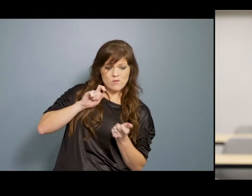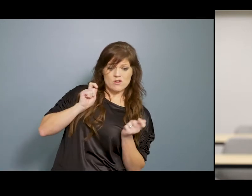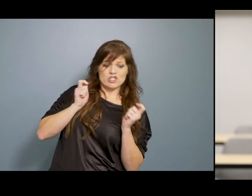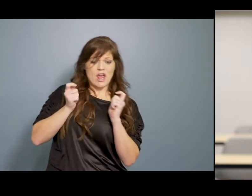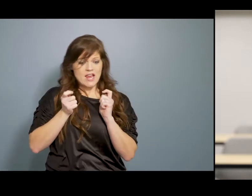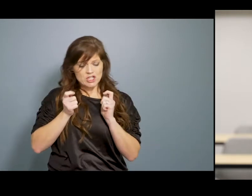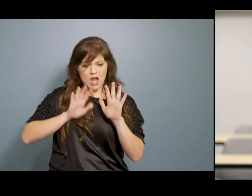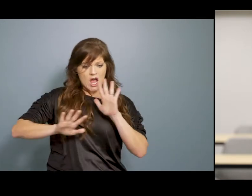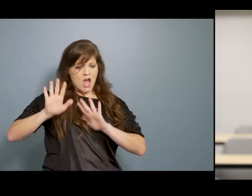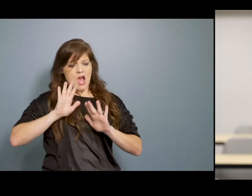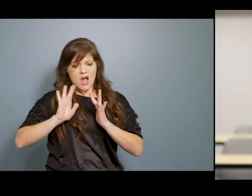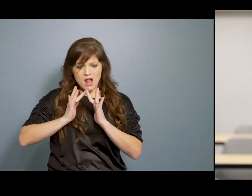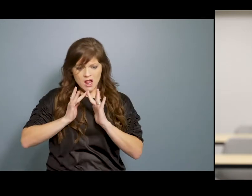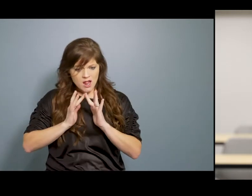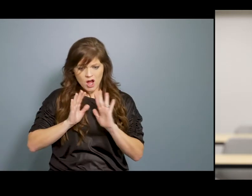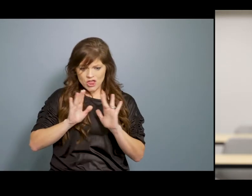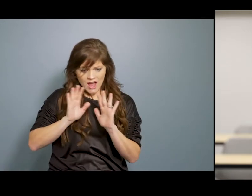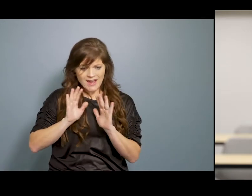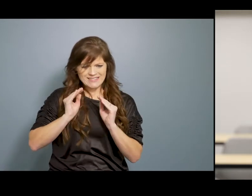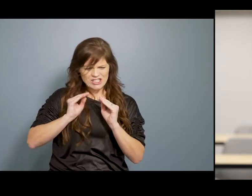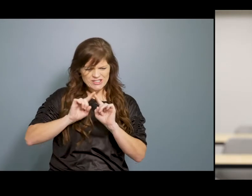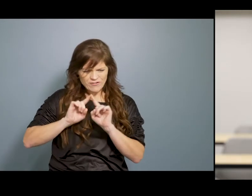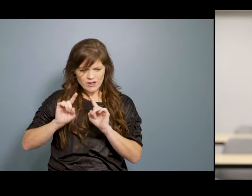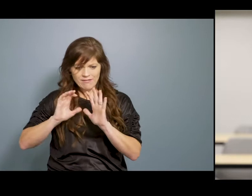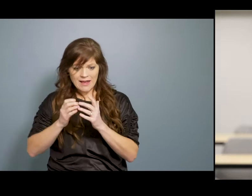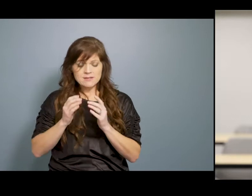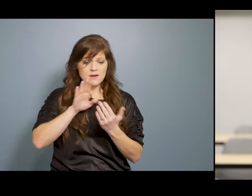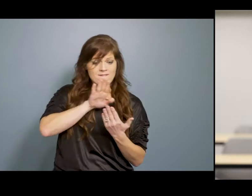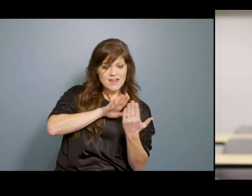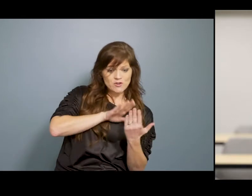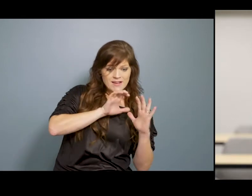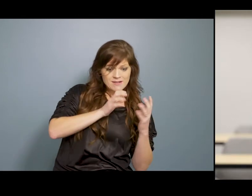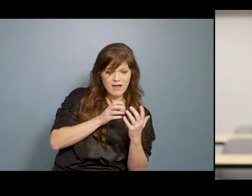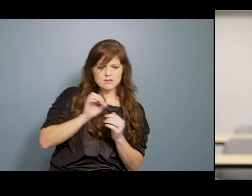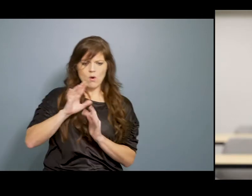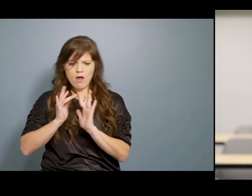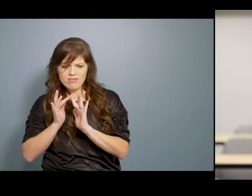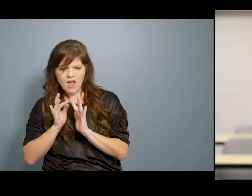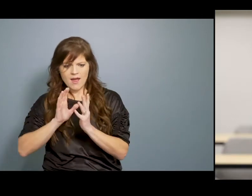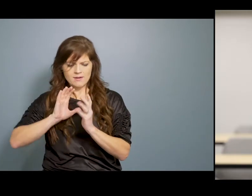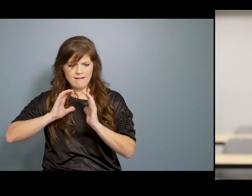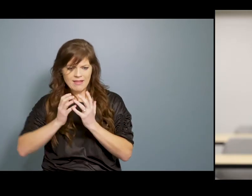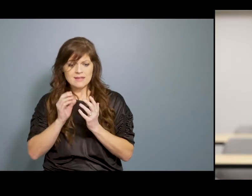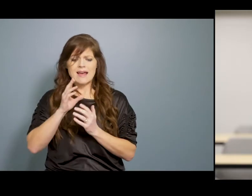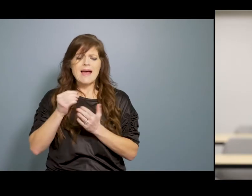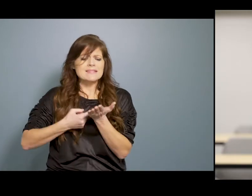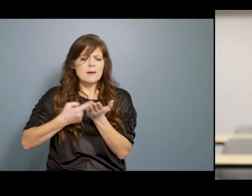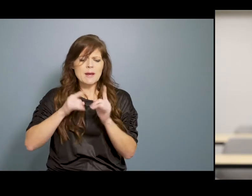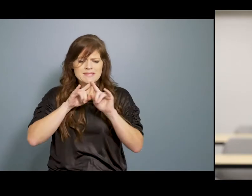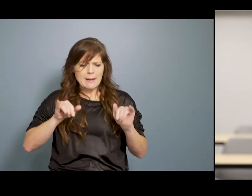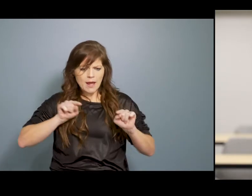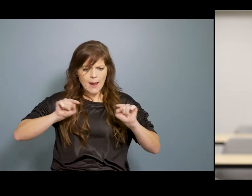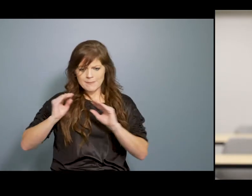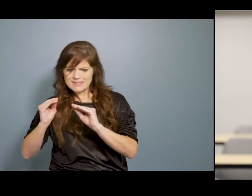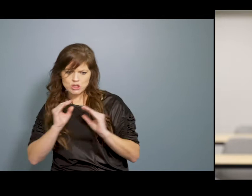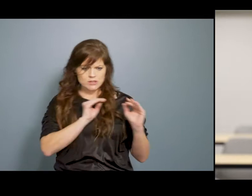fall semester with different types of classes, teaching in the classroom, teaching online, and sometimes doing it both at the same time. And I know that was a challenge,